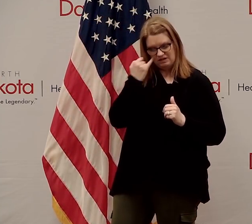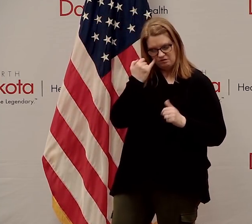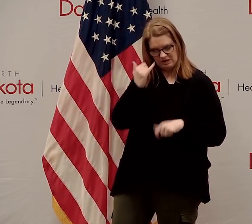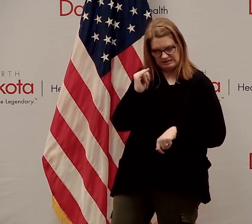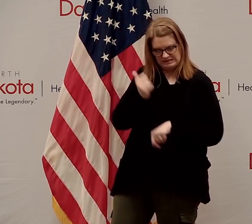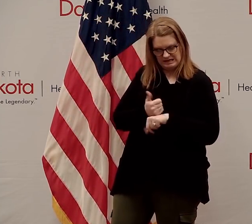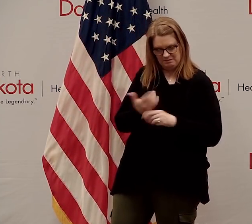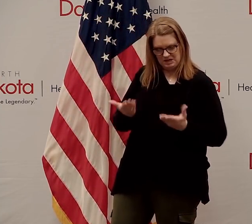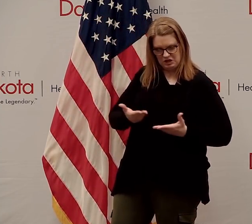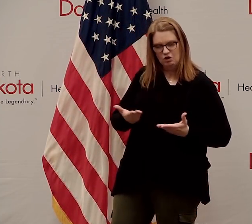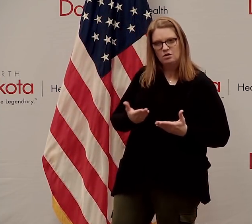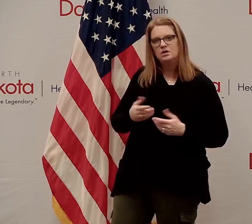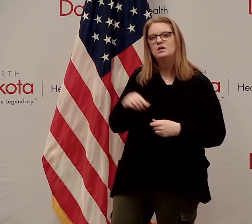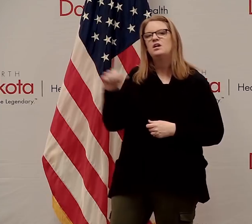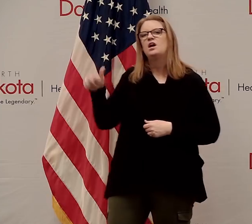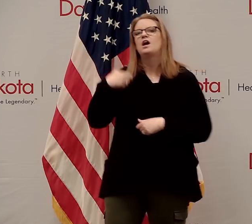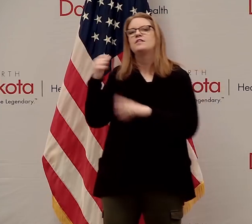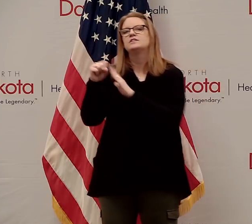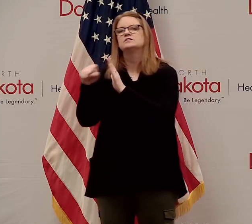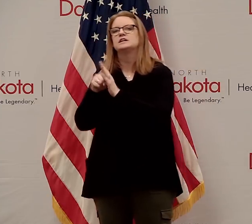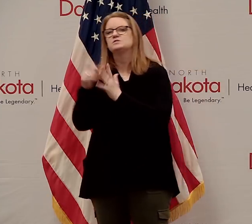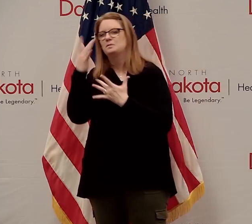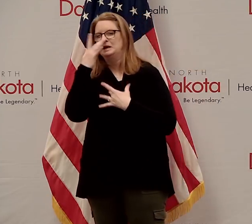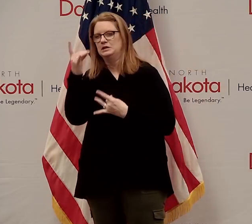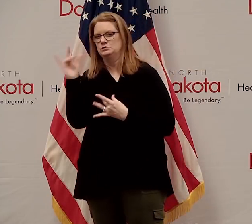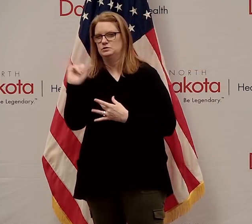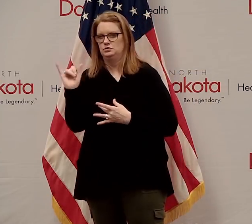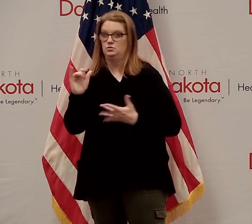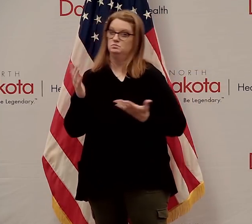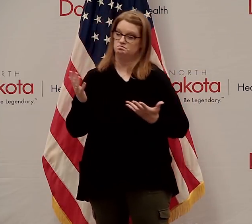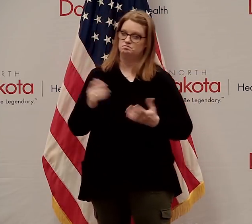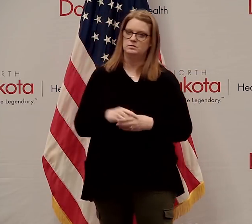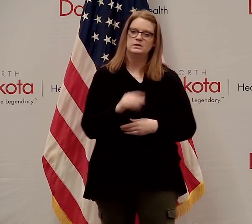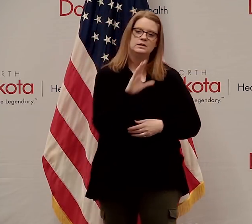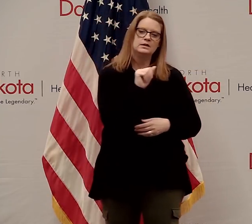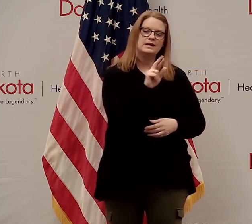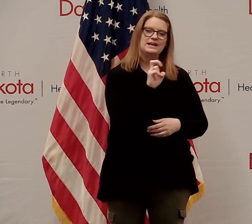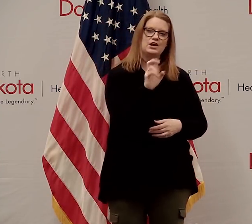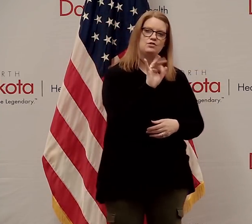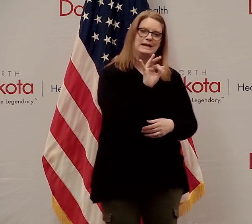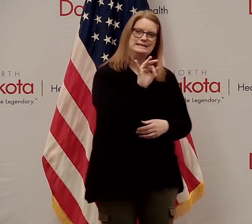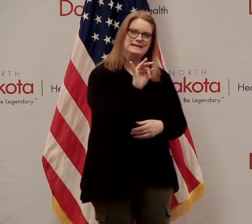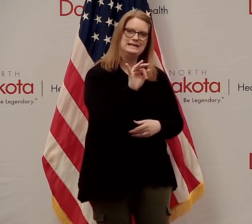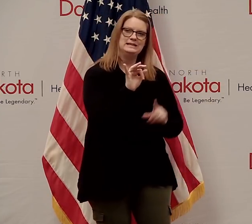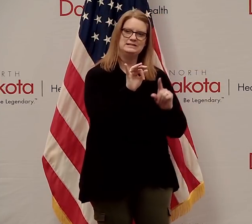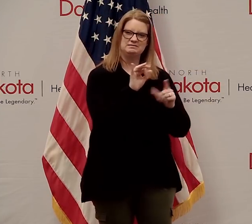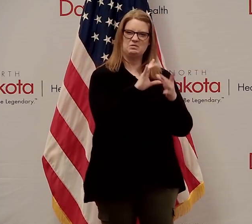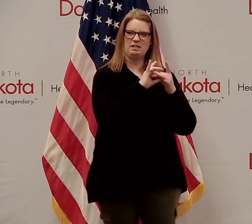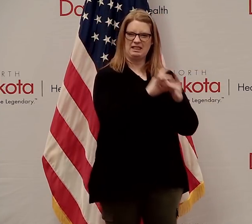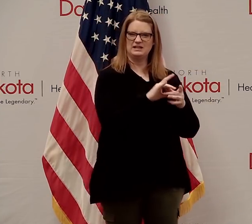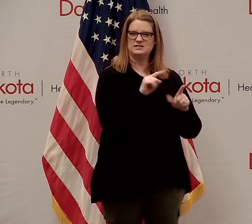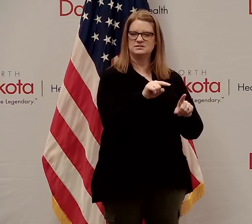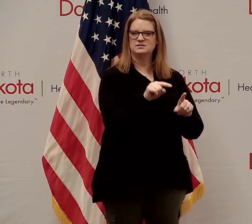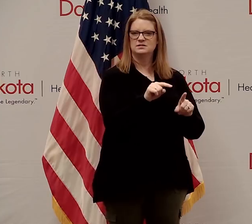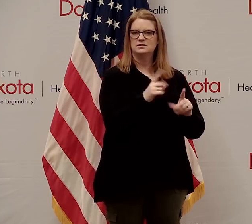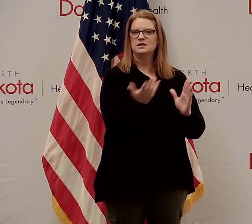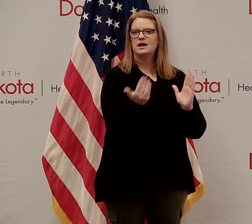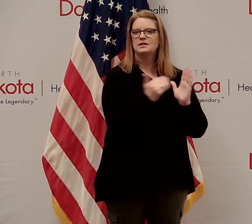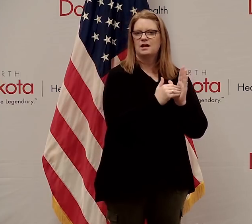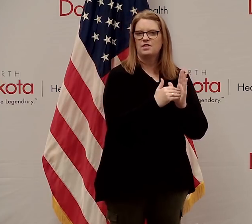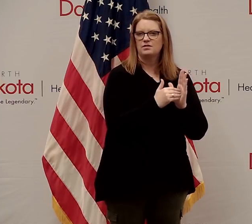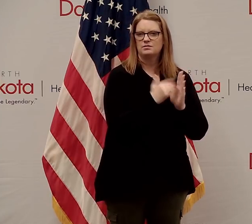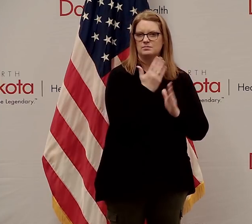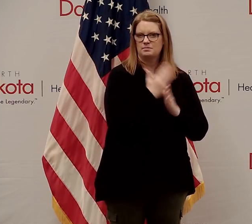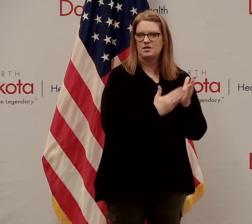states that will be very interested in this as well. And then on CARE-19 update, which relates to this, which is another element separate